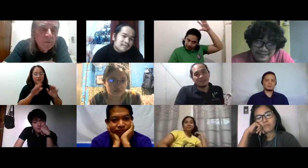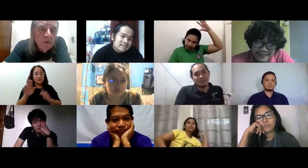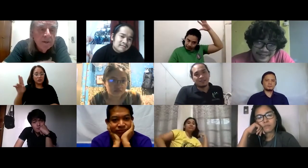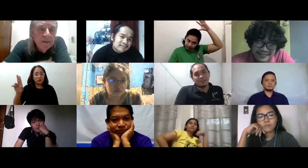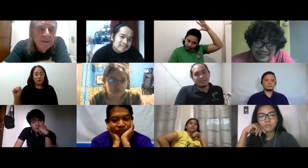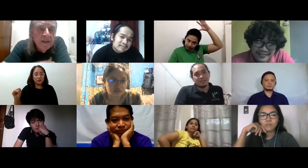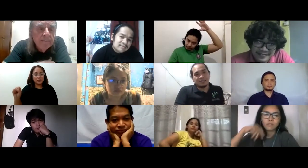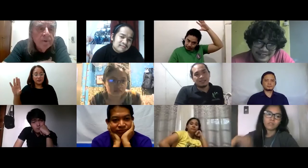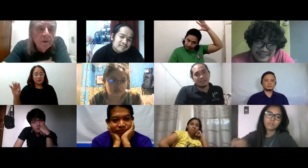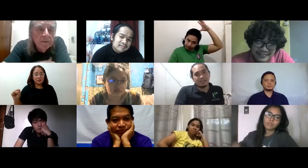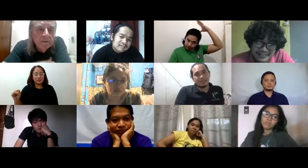word diaper,